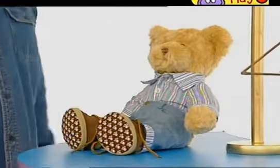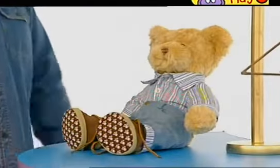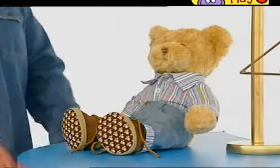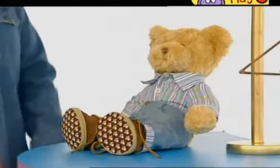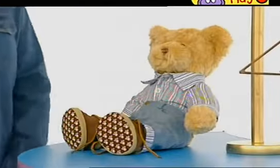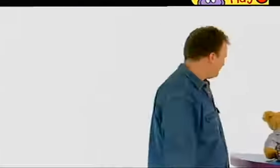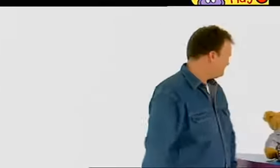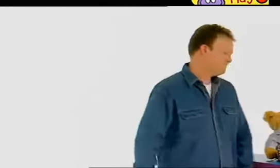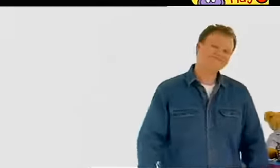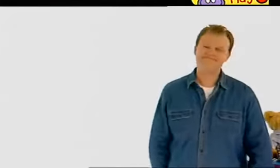dressed.